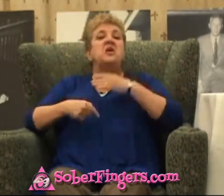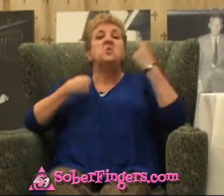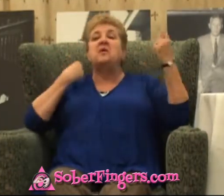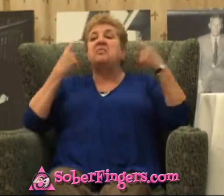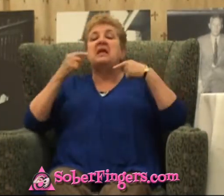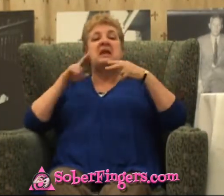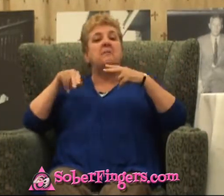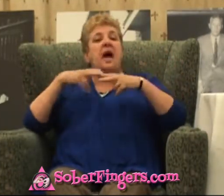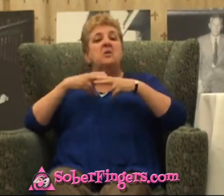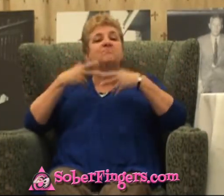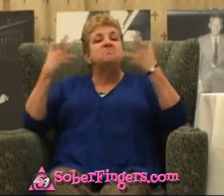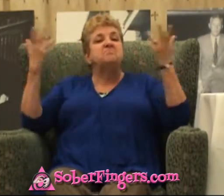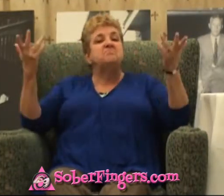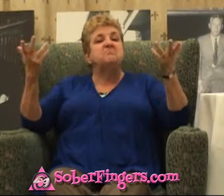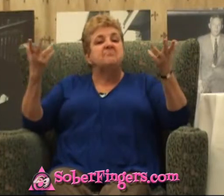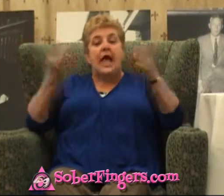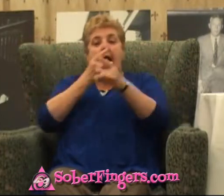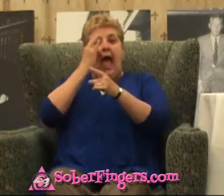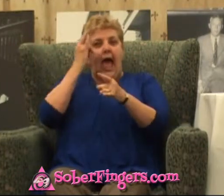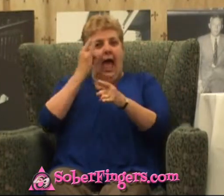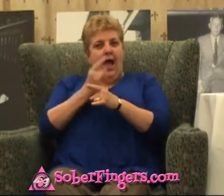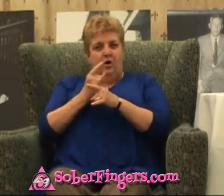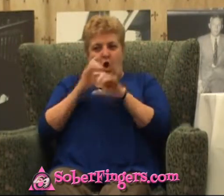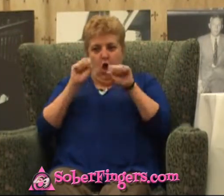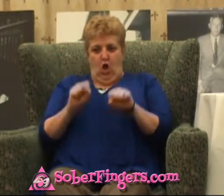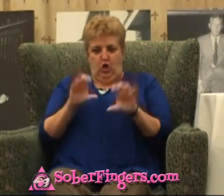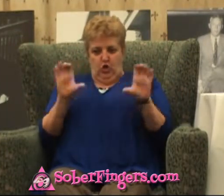See, alcohol had the power to do for me what I was never able to do for